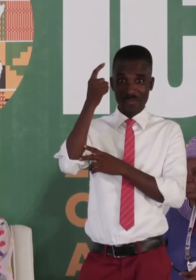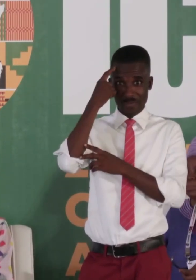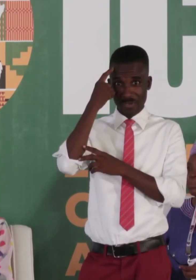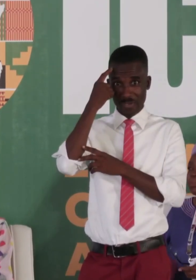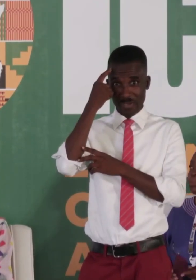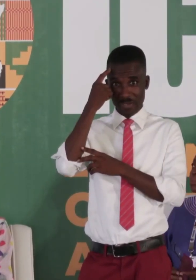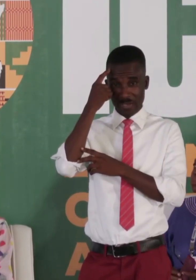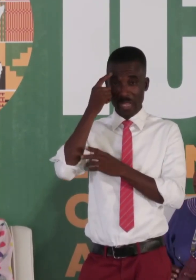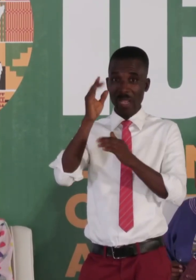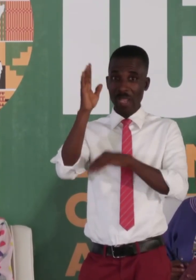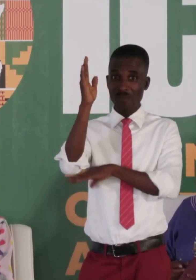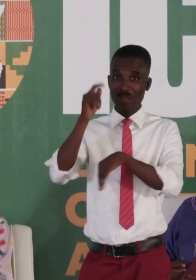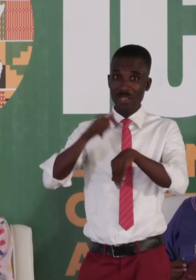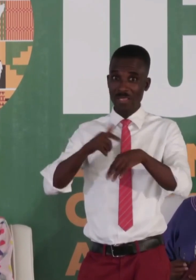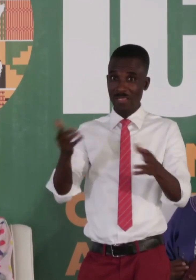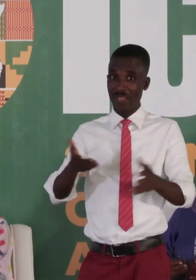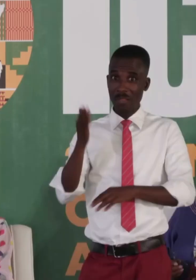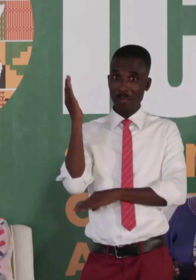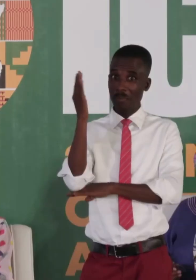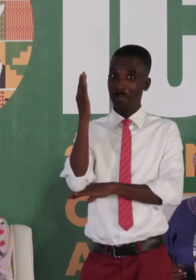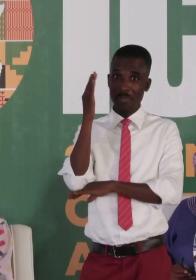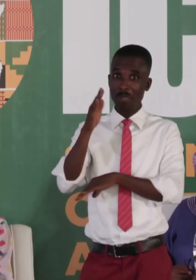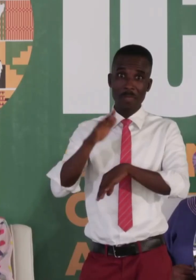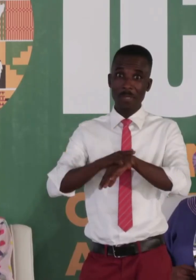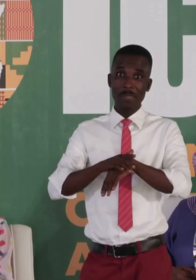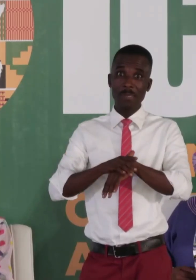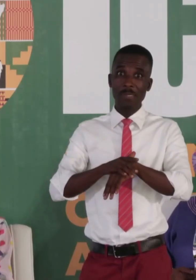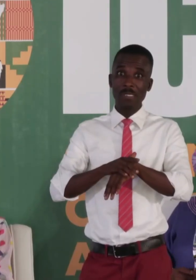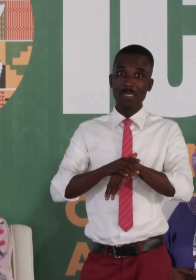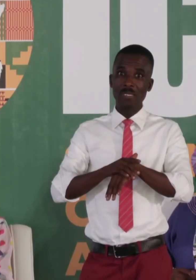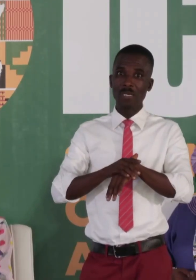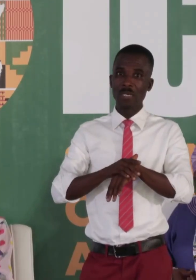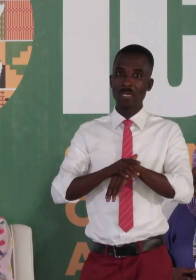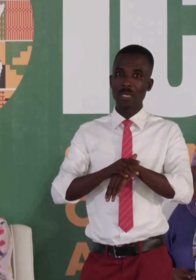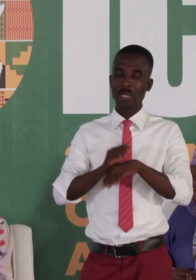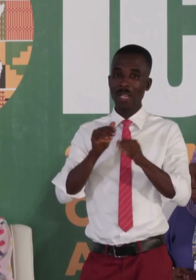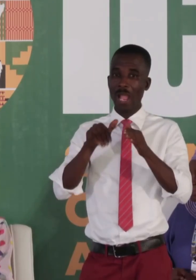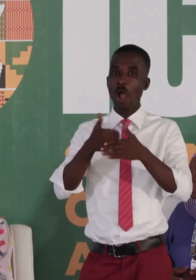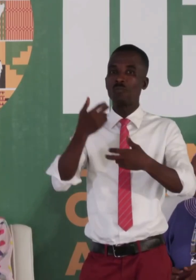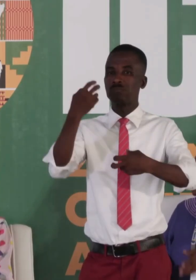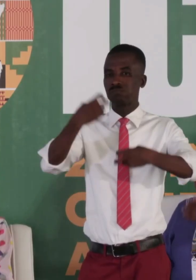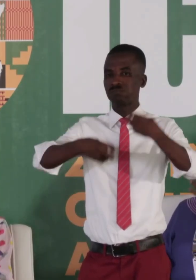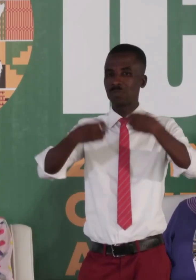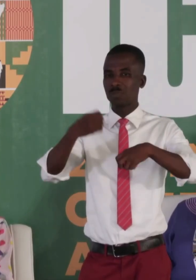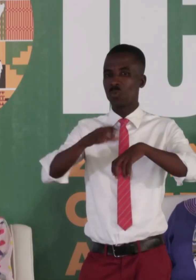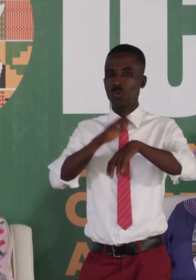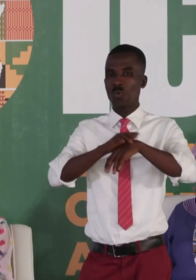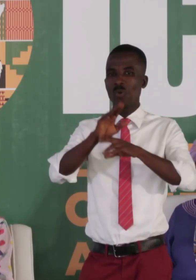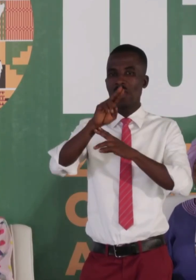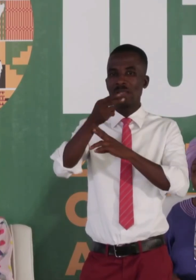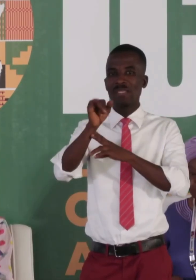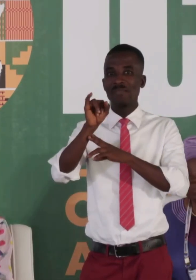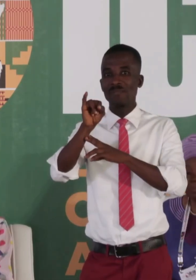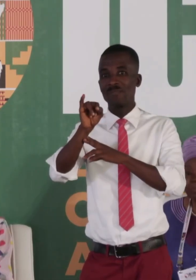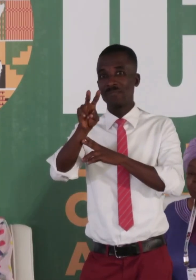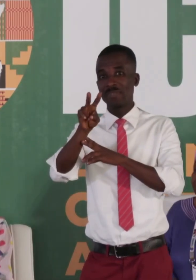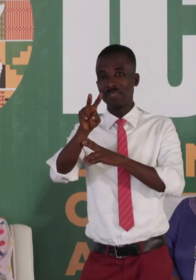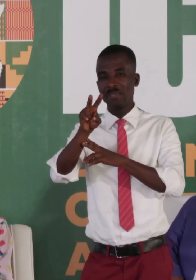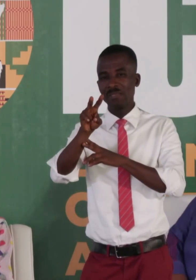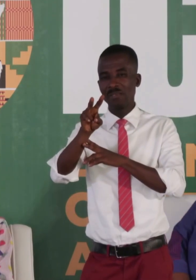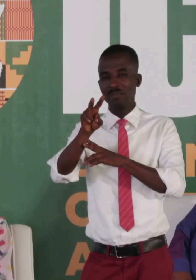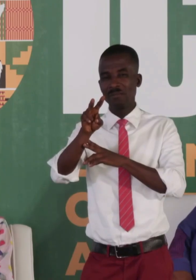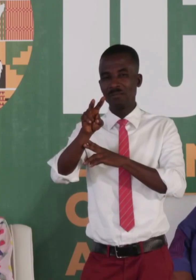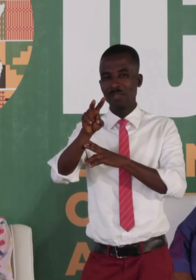This afternoon, I'll be presenting on assessing the effects of conflict on HIV service delivery, the case study of